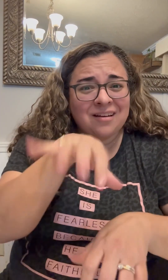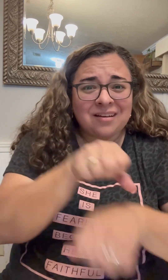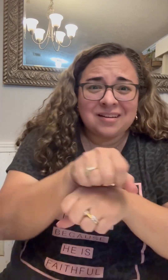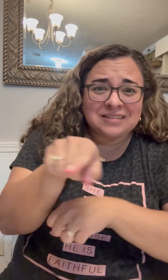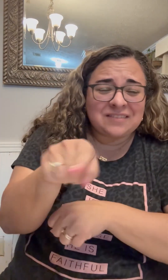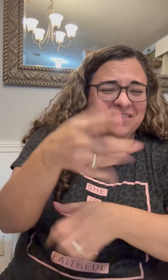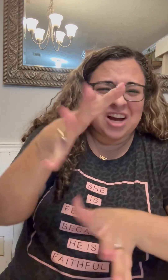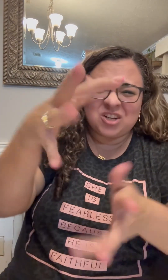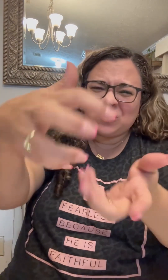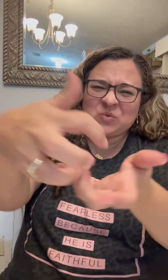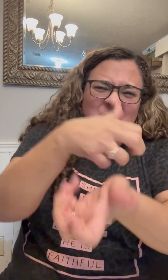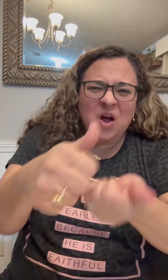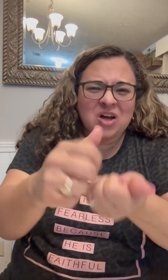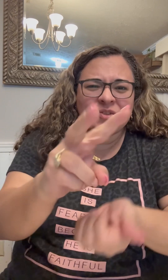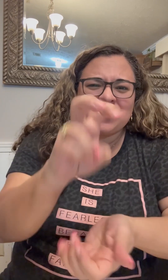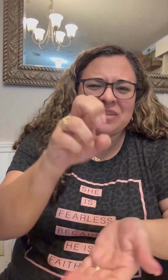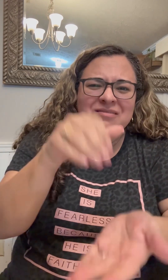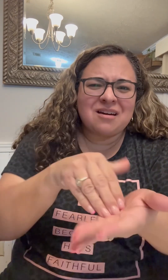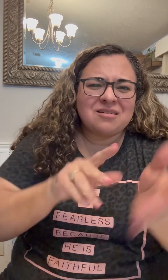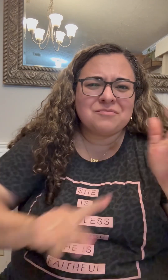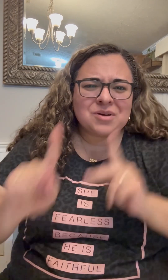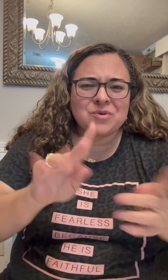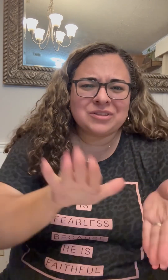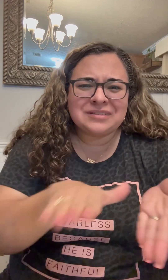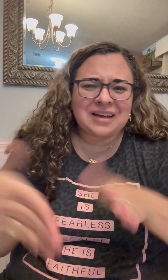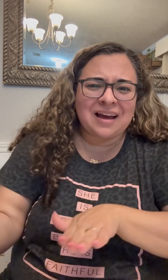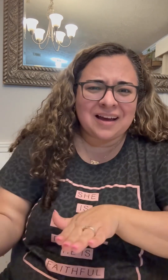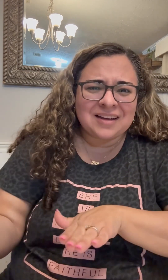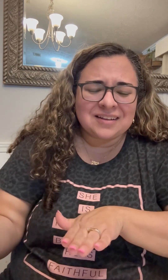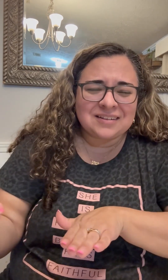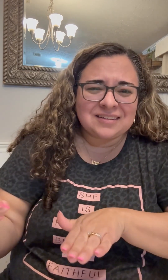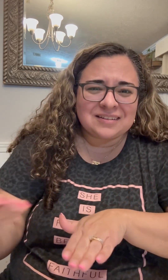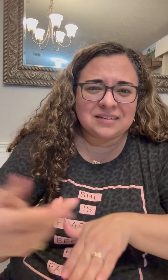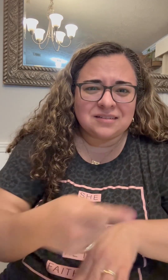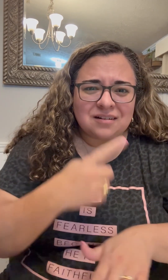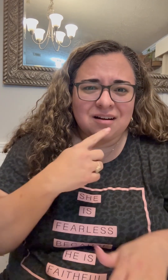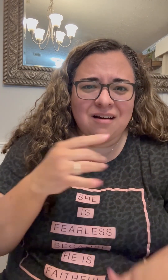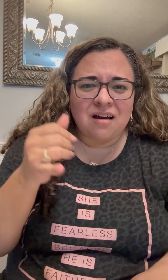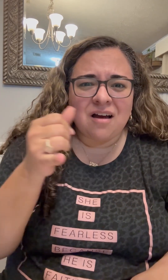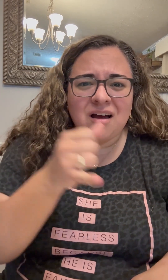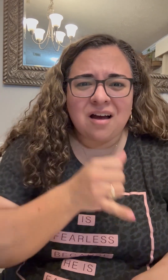the resort that they were going to be staying at. 200,000 people died.